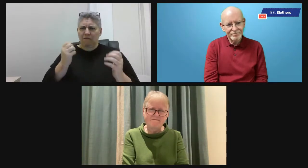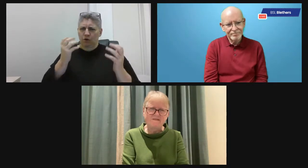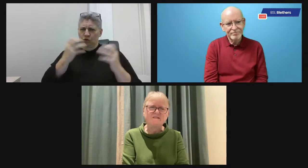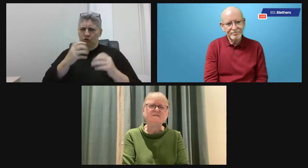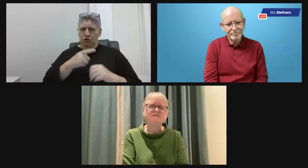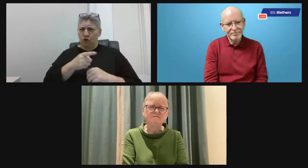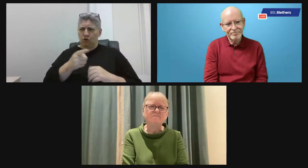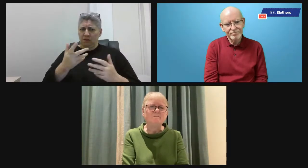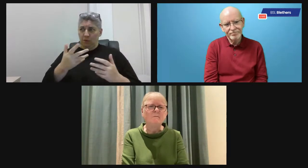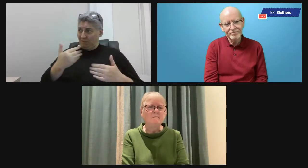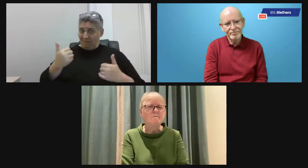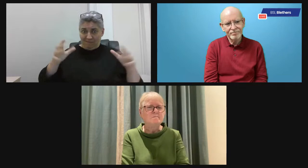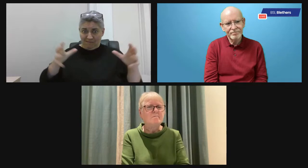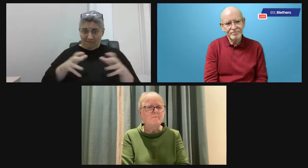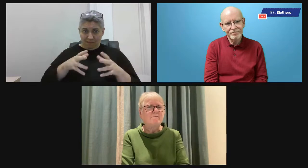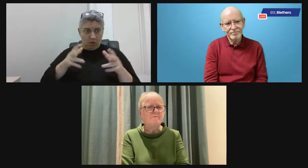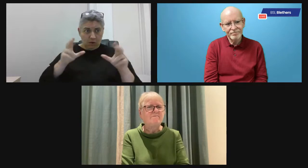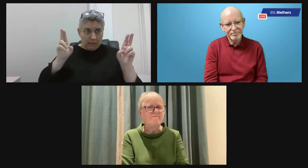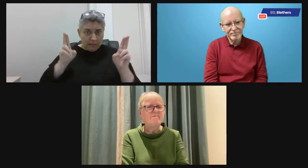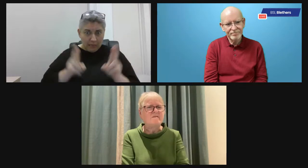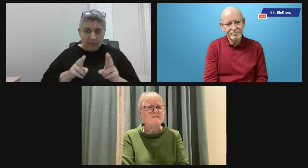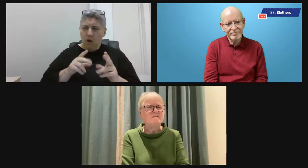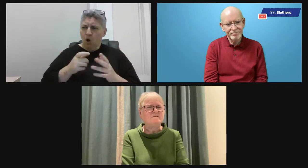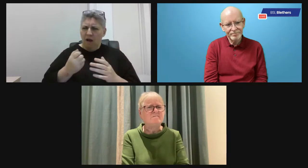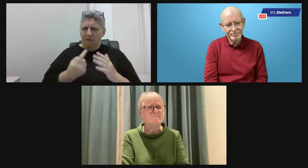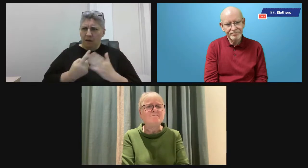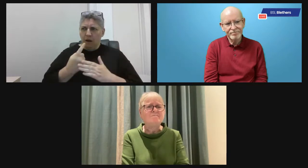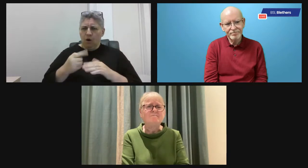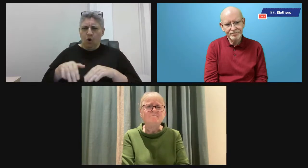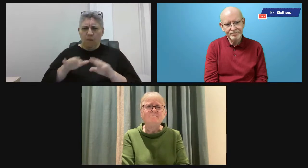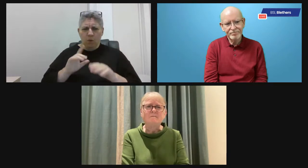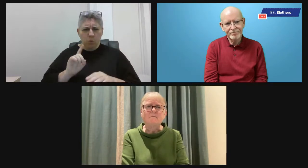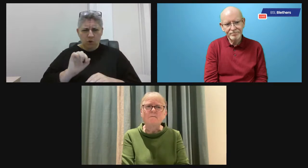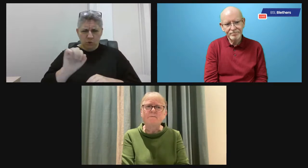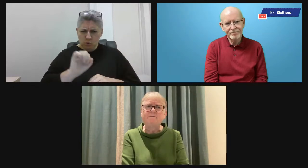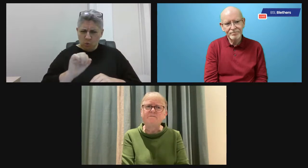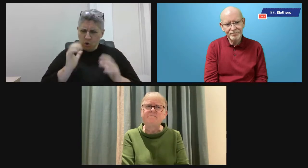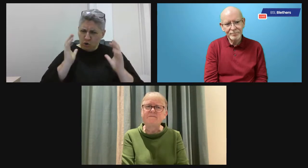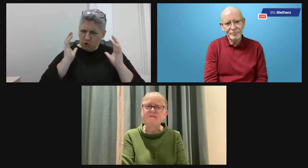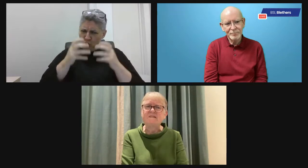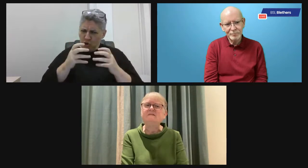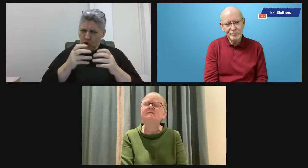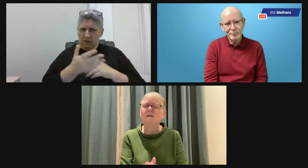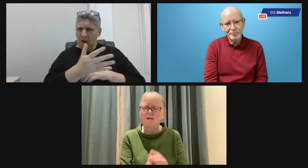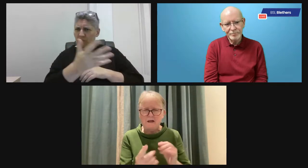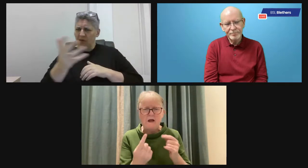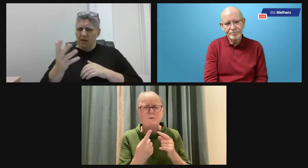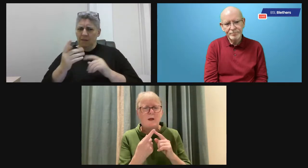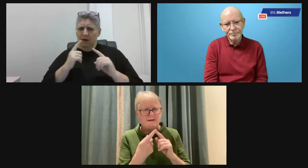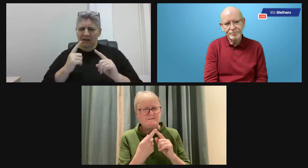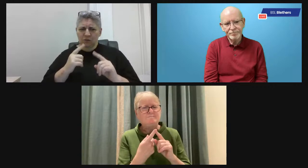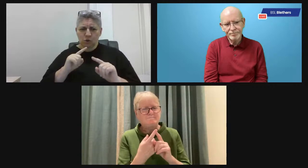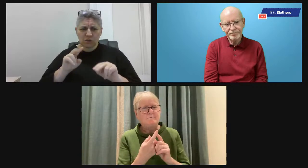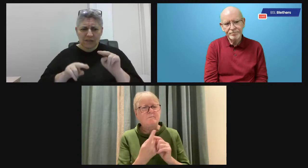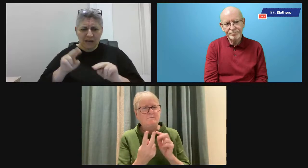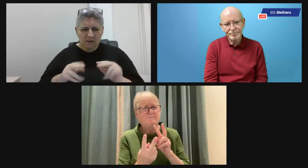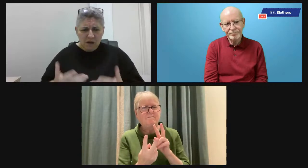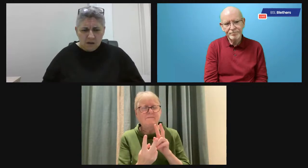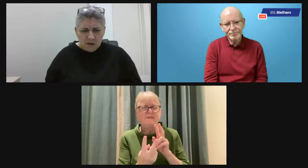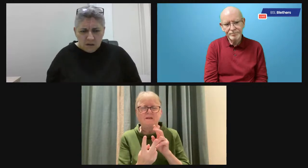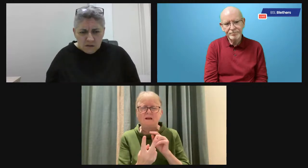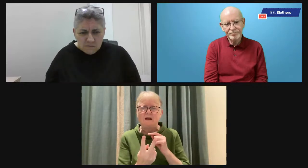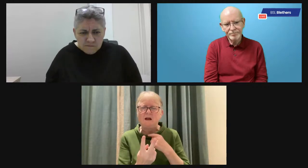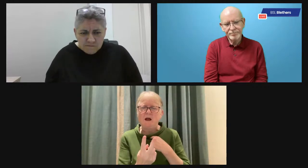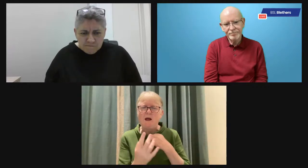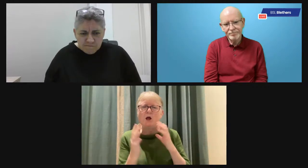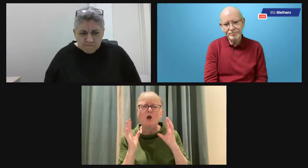to tutors, teachers, lecturers of BSL? You know, maybe is it about the numbers, you know, not being as much? Is it